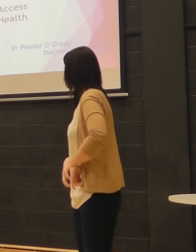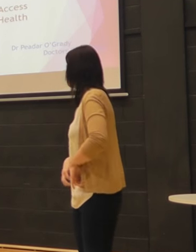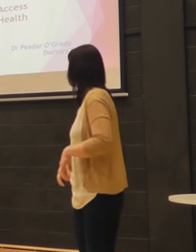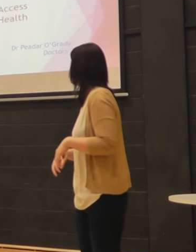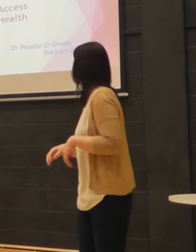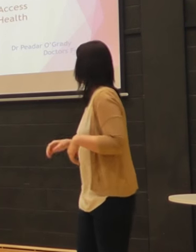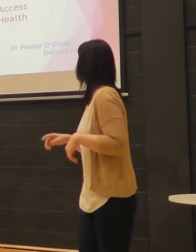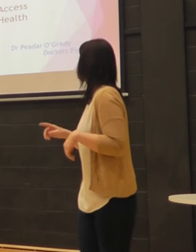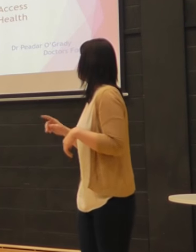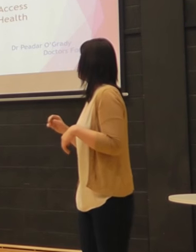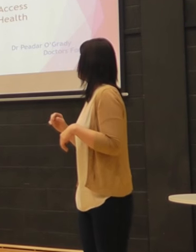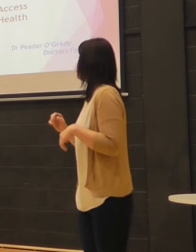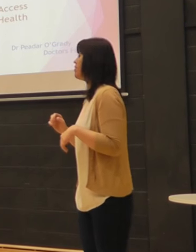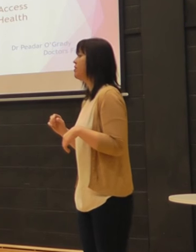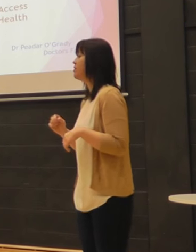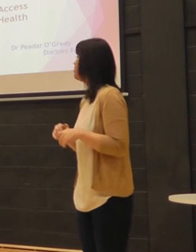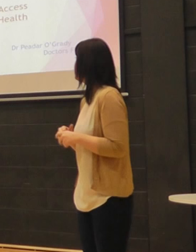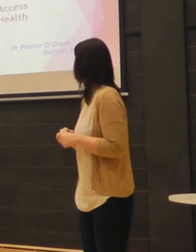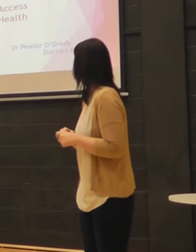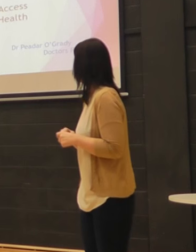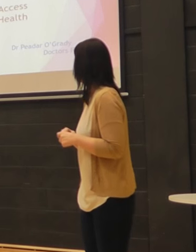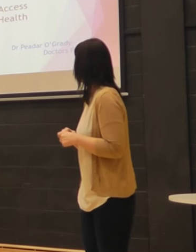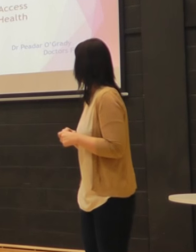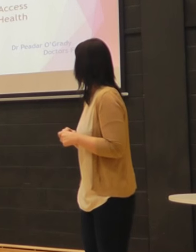It's probably you, the one up there. That's what.